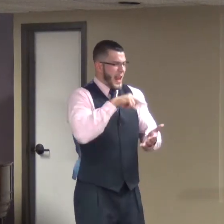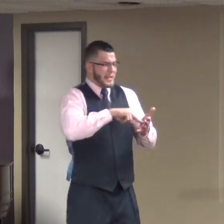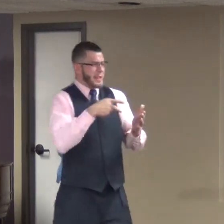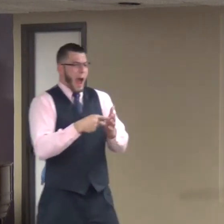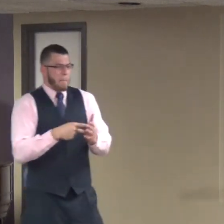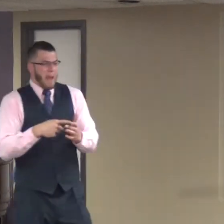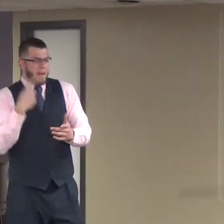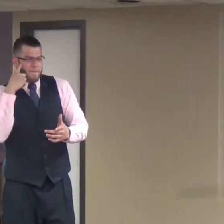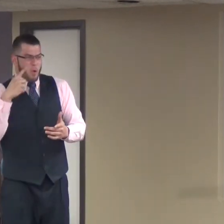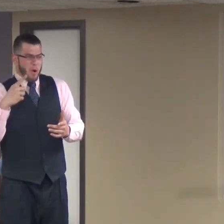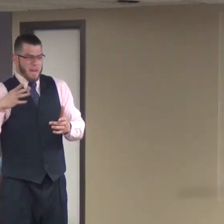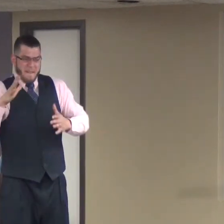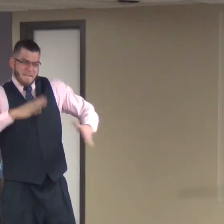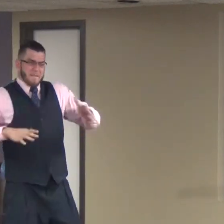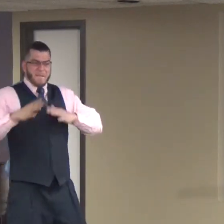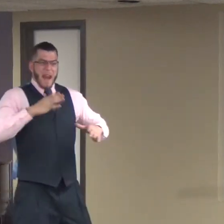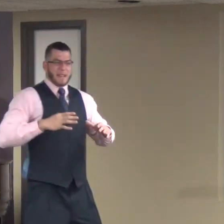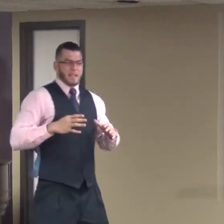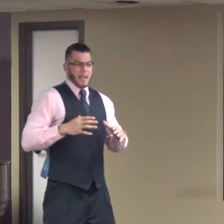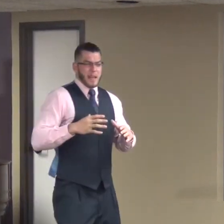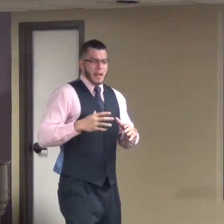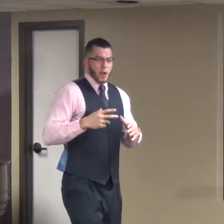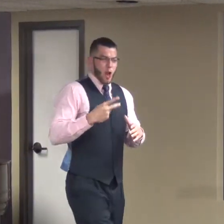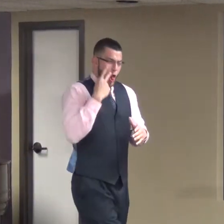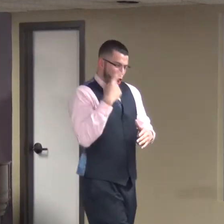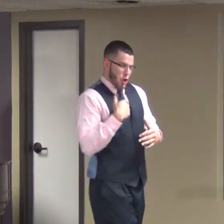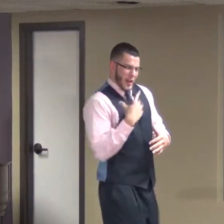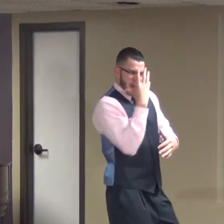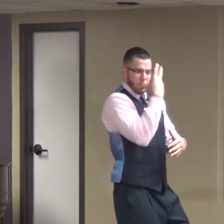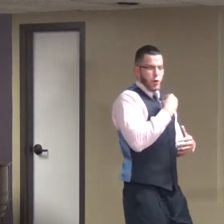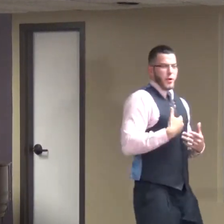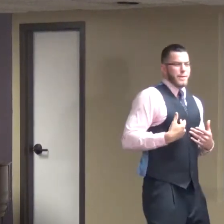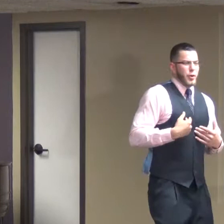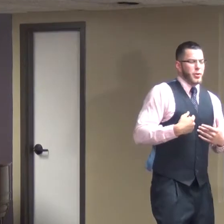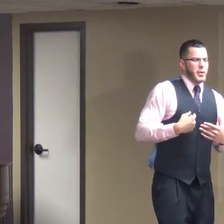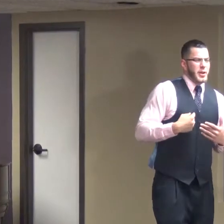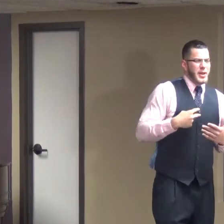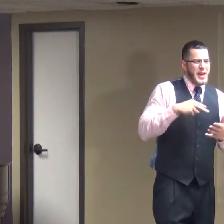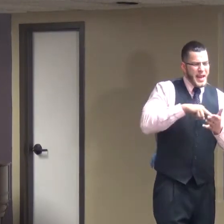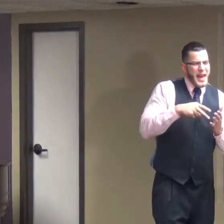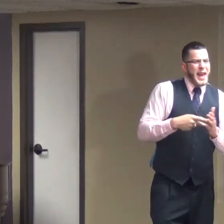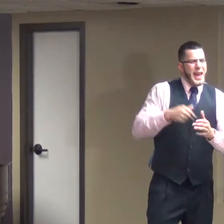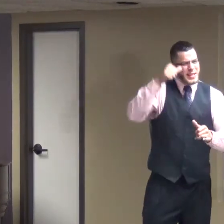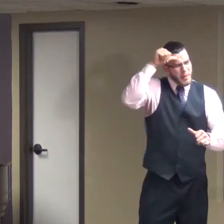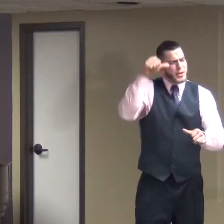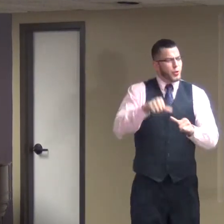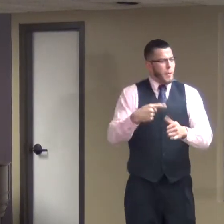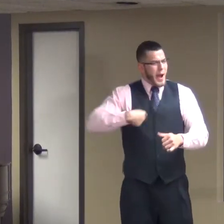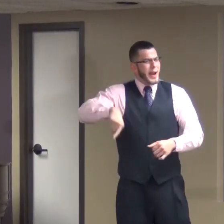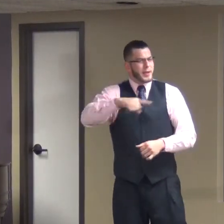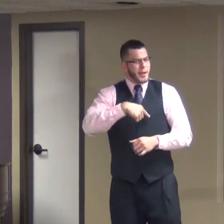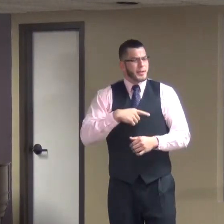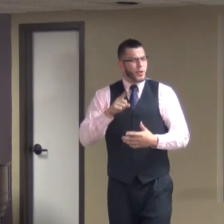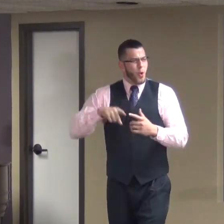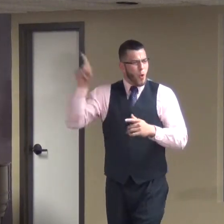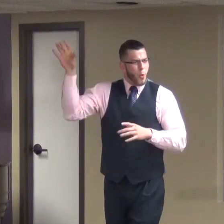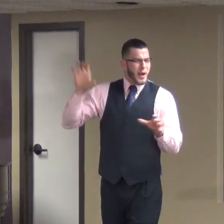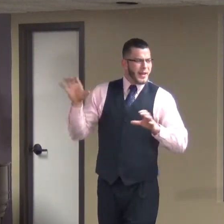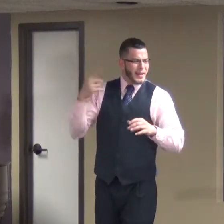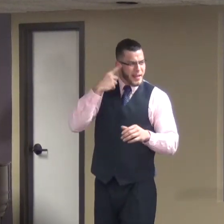It's not meant for fancy, look, it's beautiful. It's meant to remind us what he did